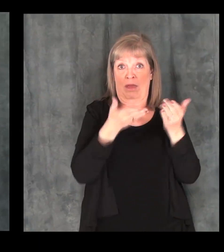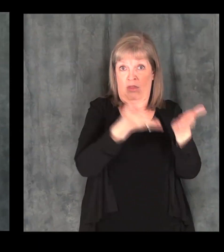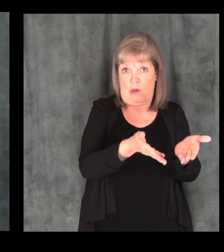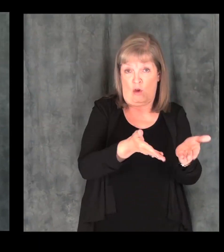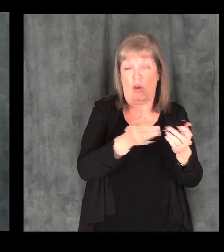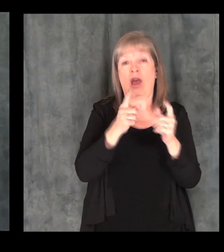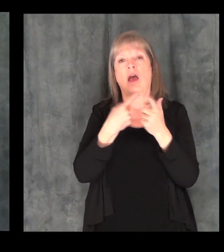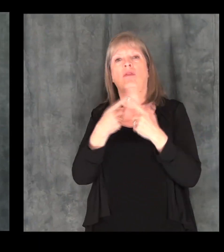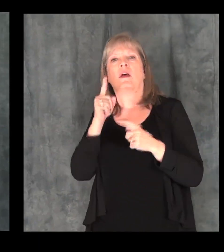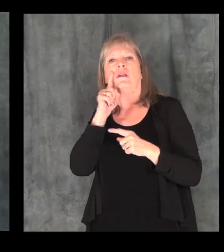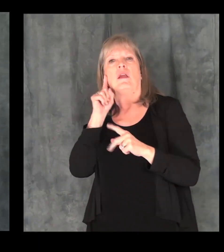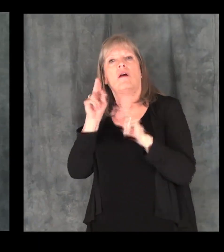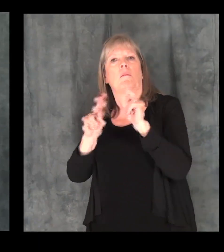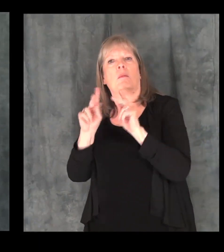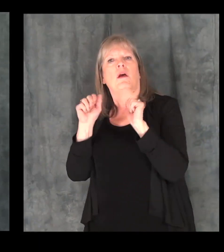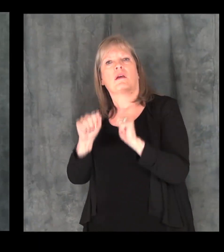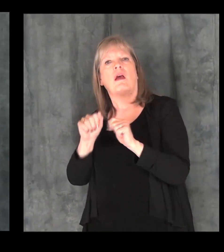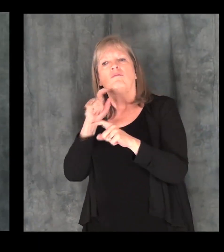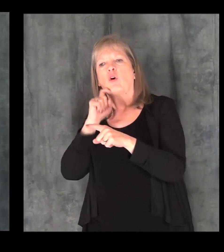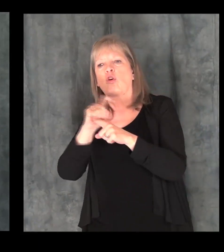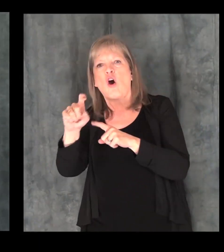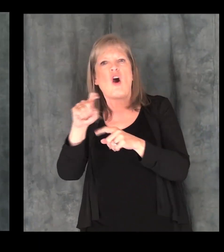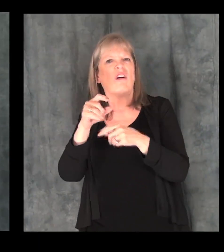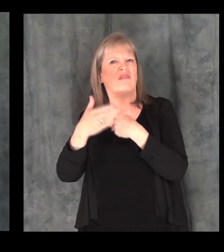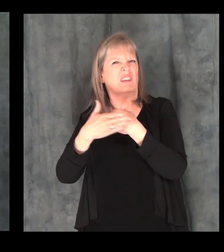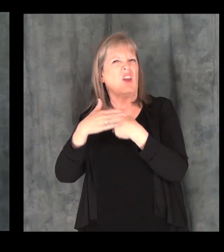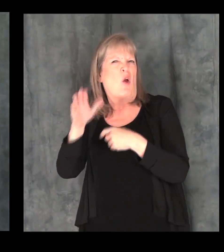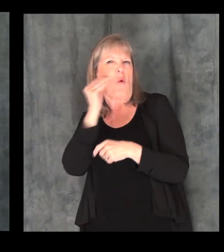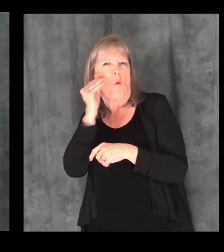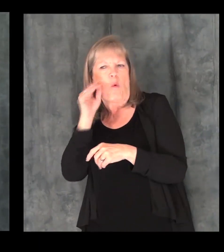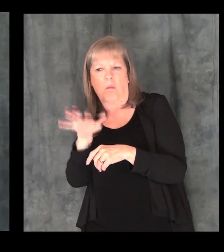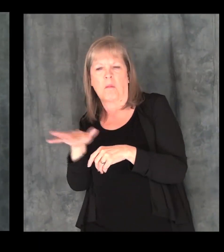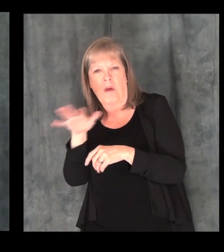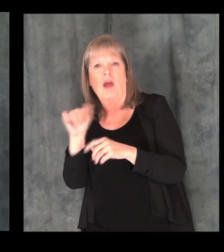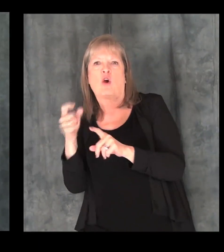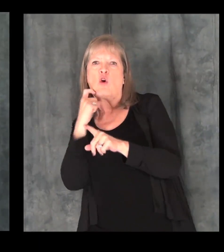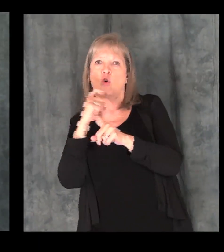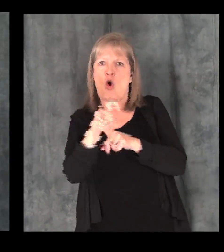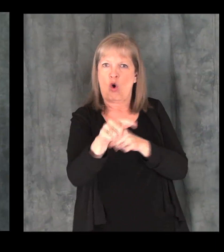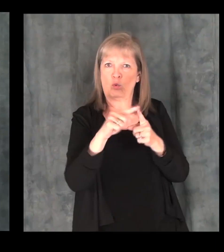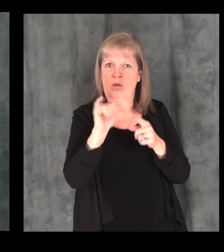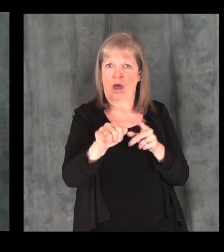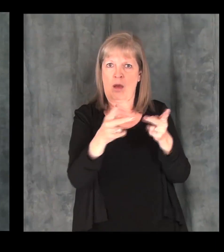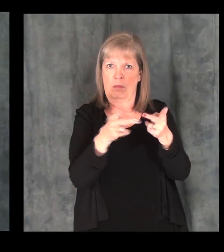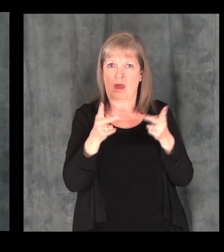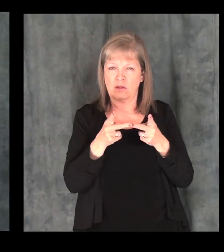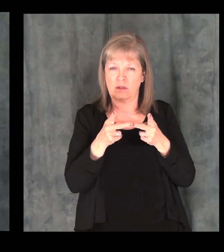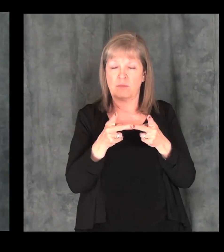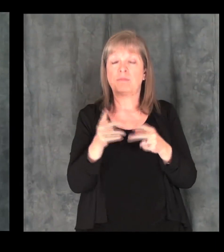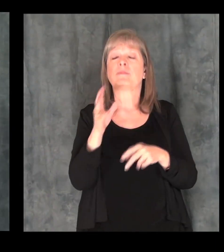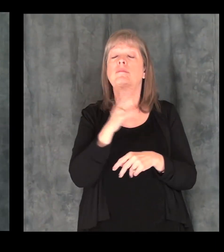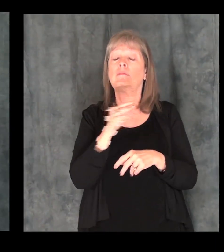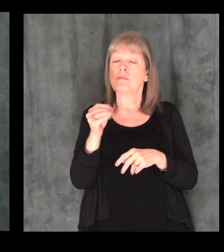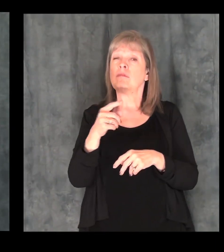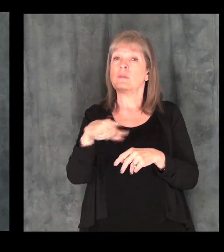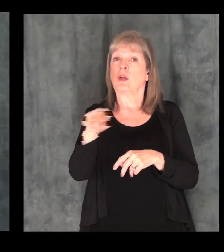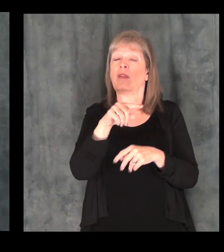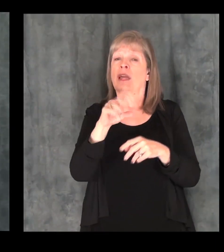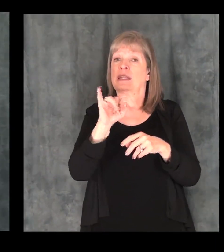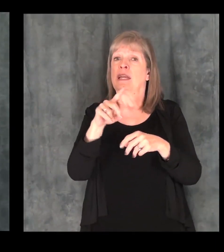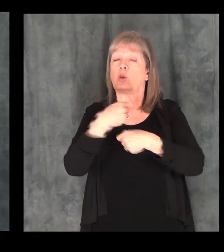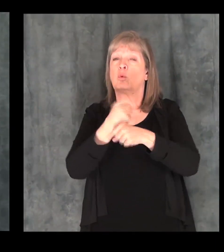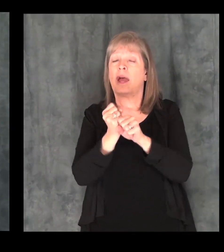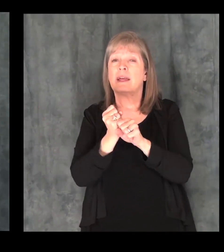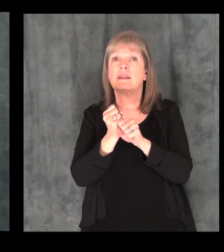to a particular room set up in their local vicinity, and they could call in to another place. And they actually created